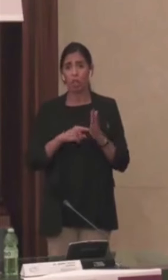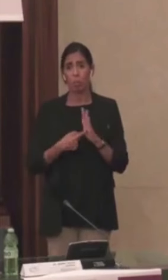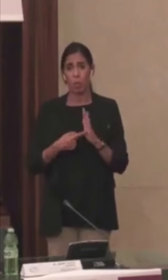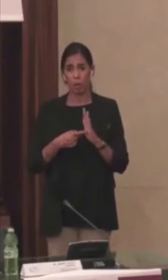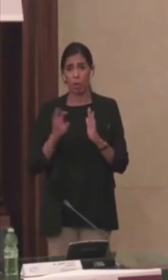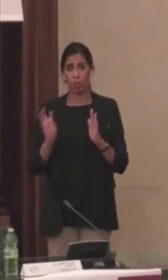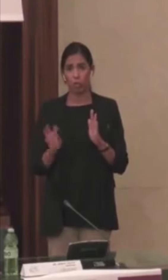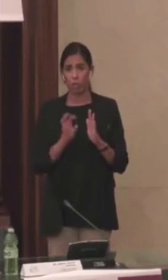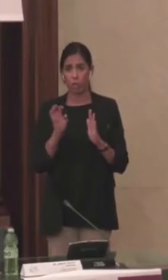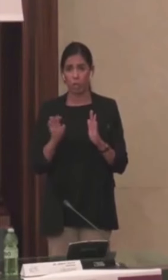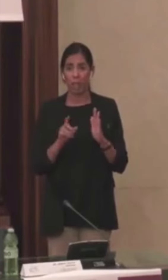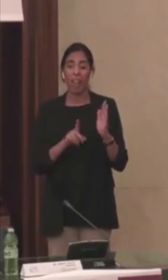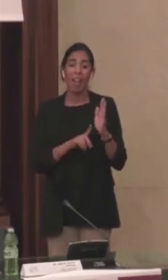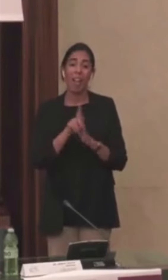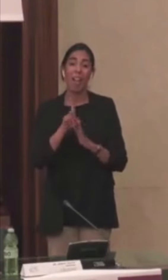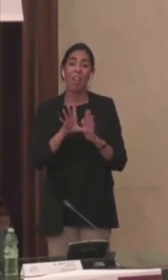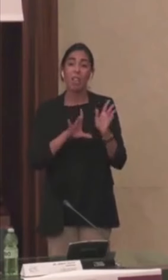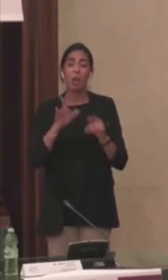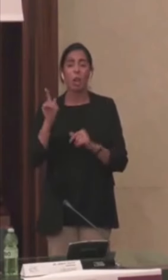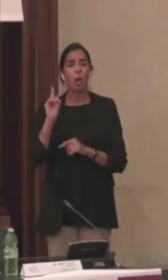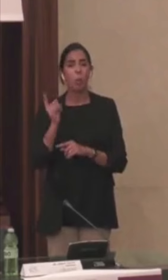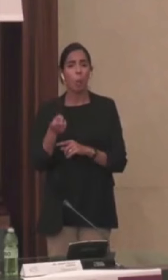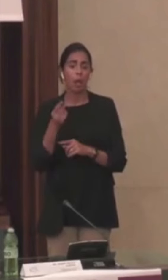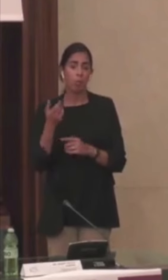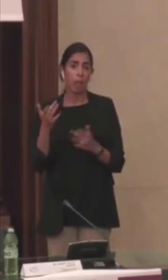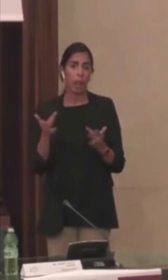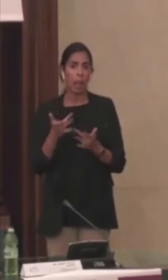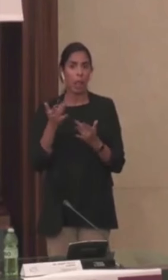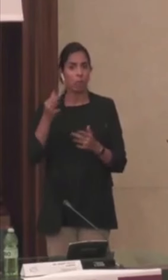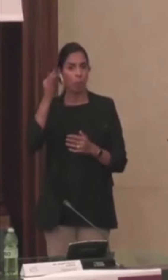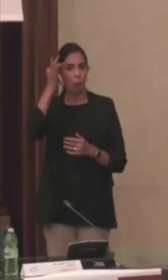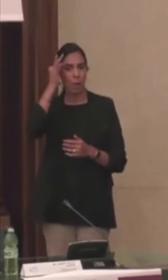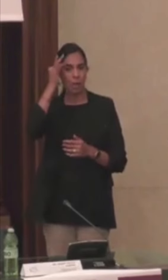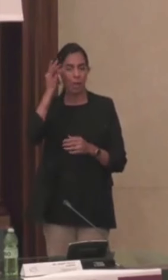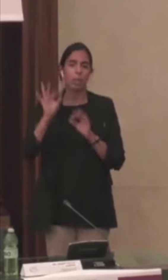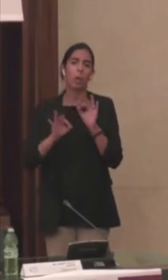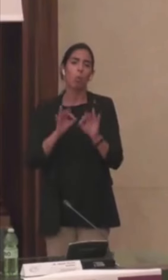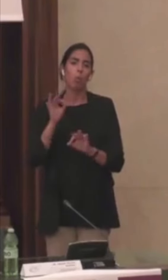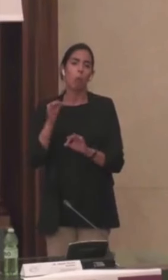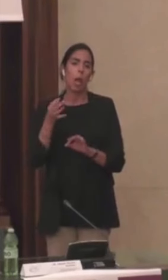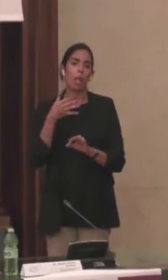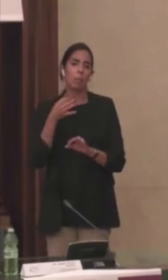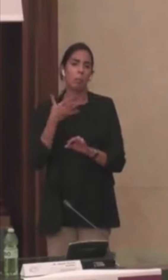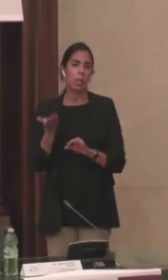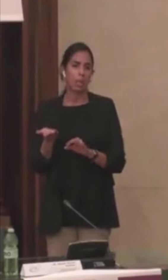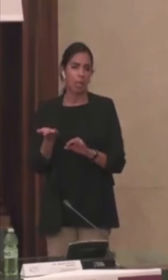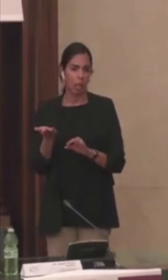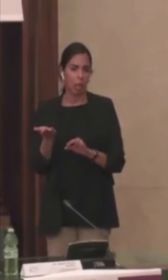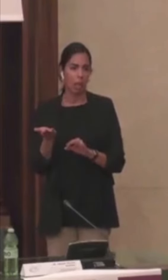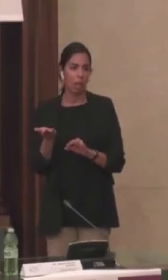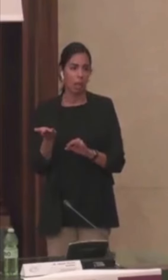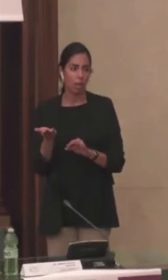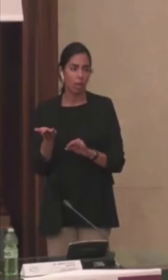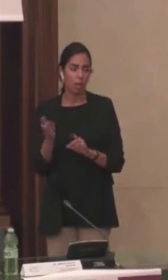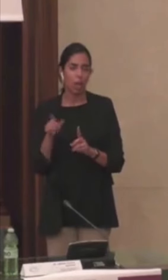that only developed a mild headache, which was treated with